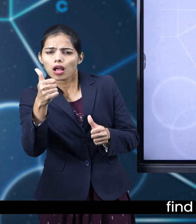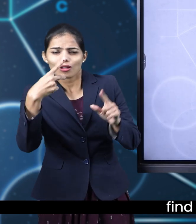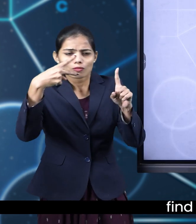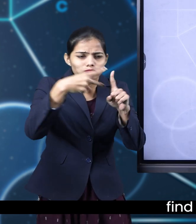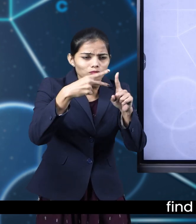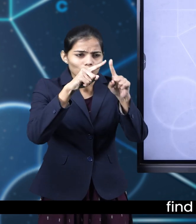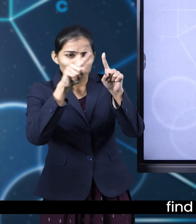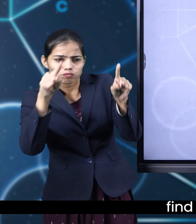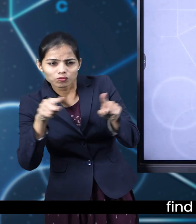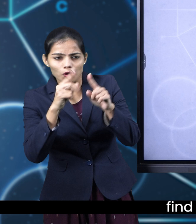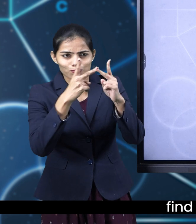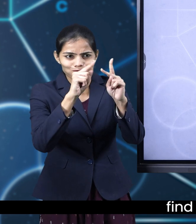other shapes.